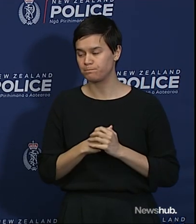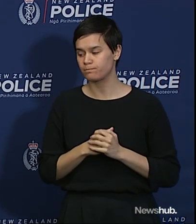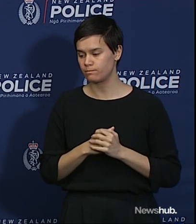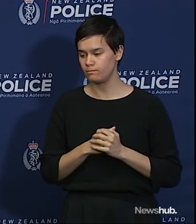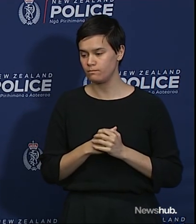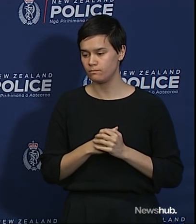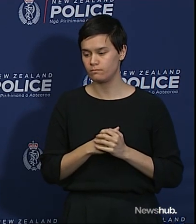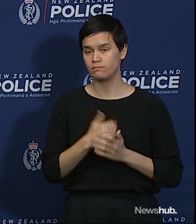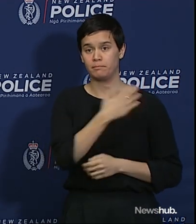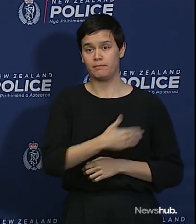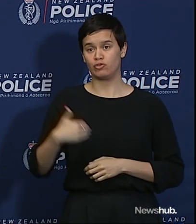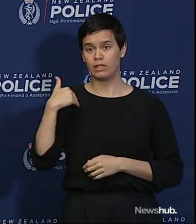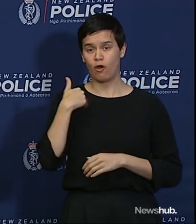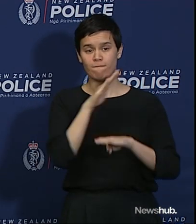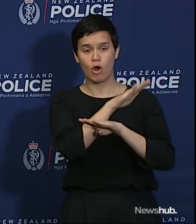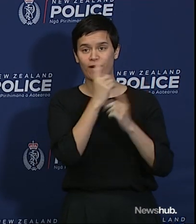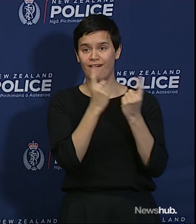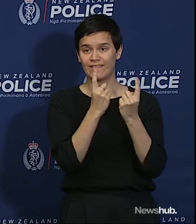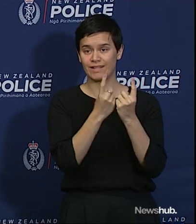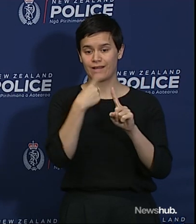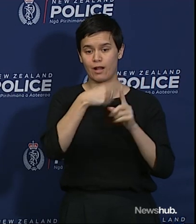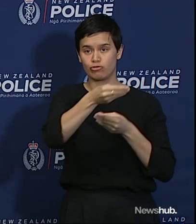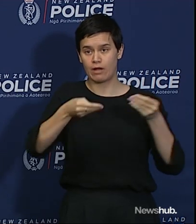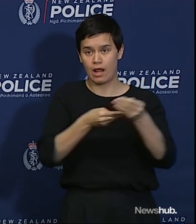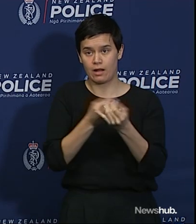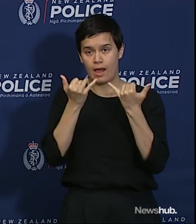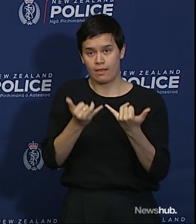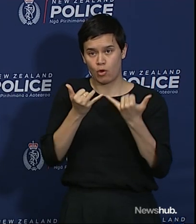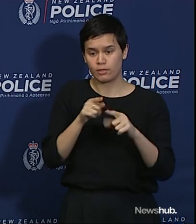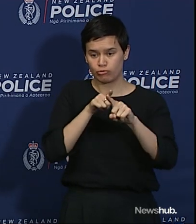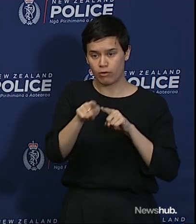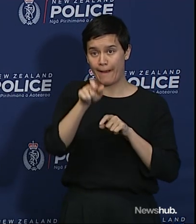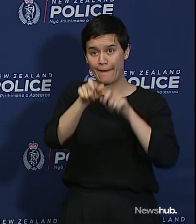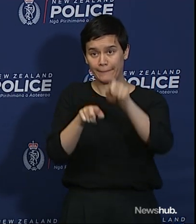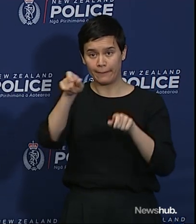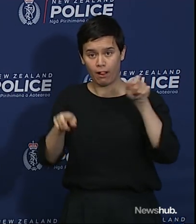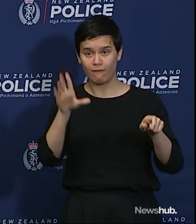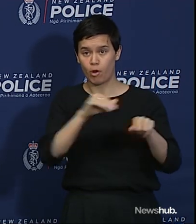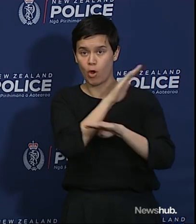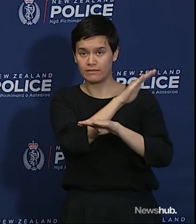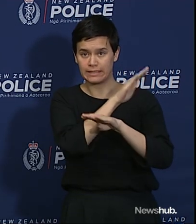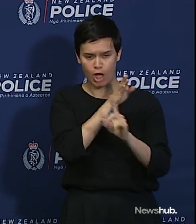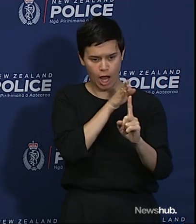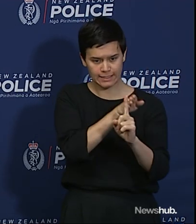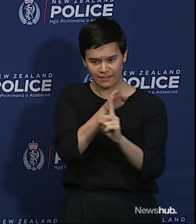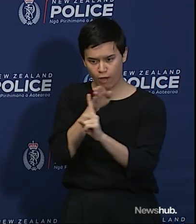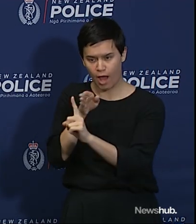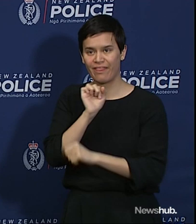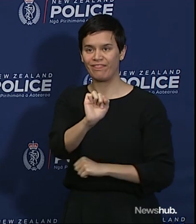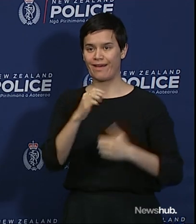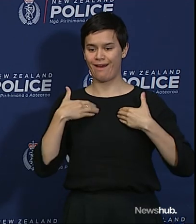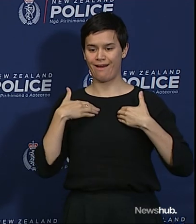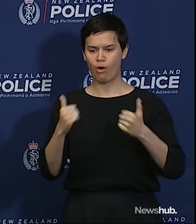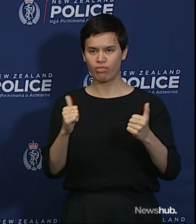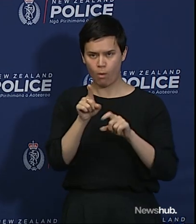The Ministry of Foreign Affairs and Trade are working on determining the status and identification of foreign nationals that were believed to be on the island at the